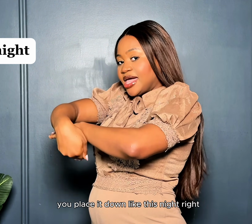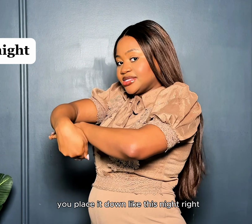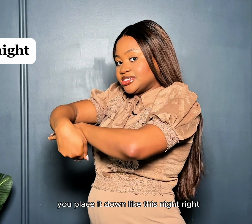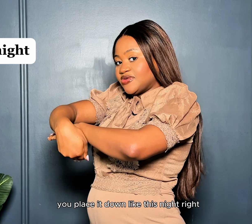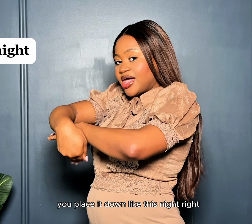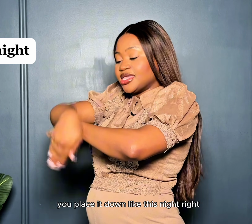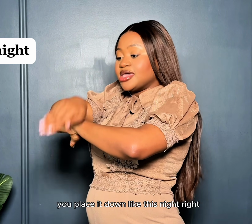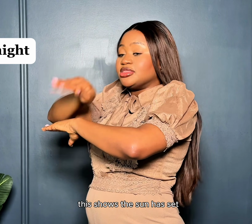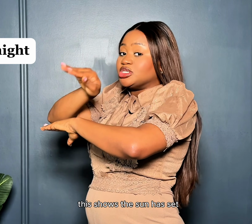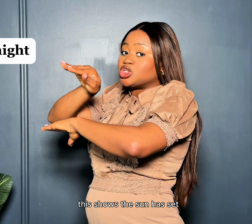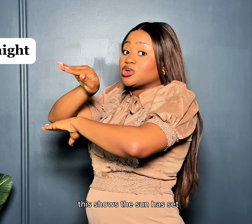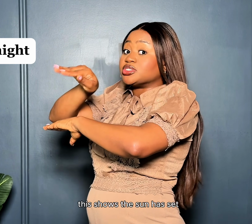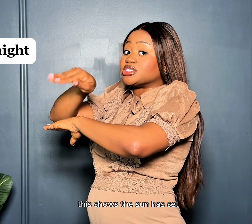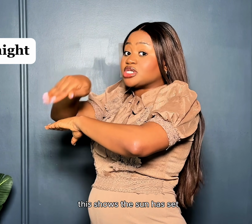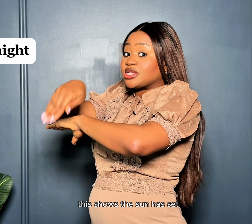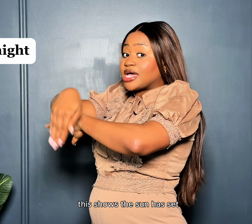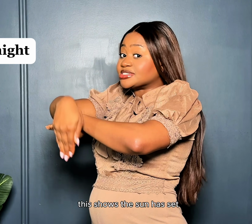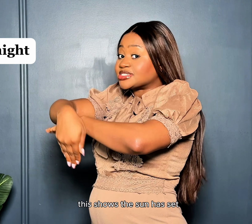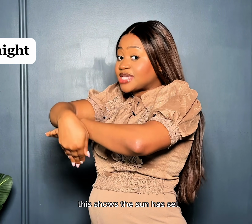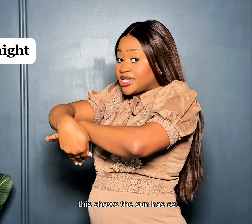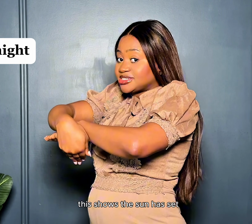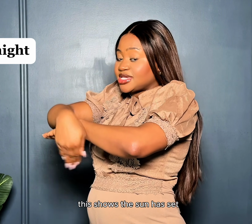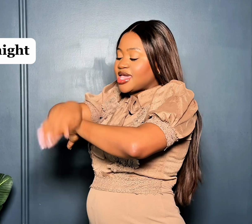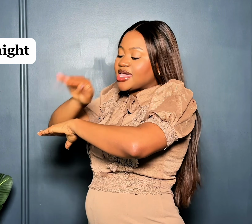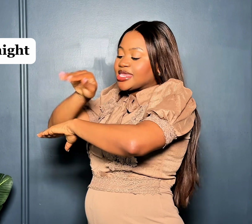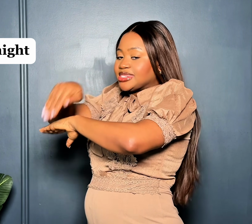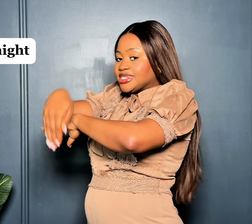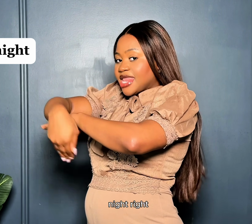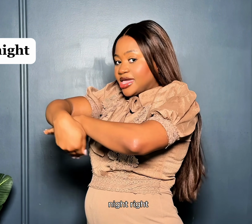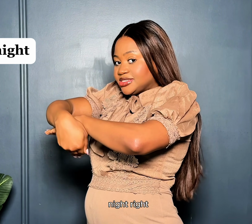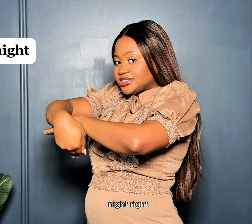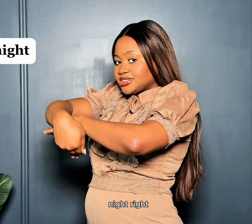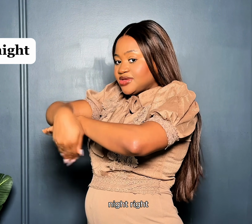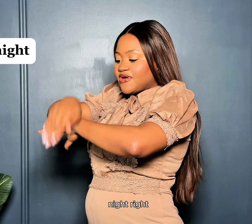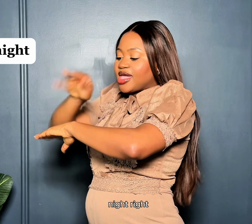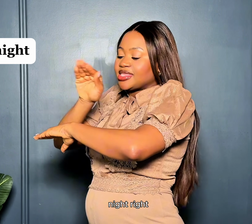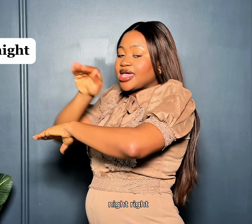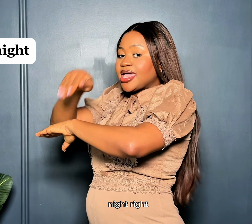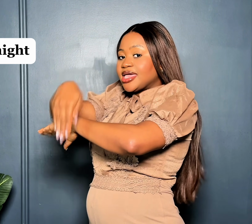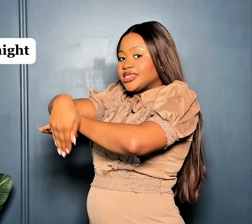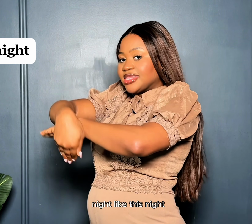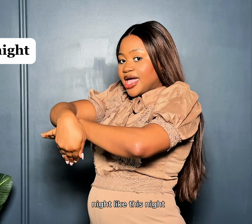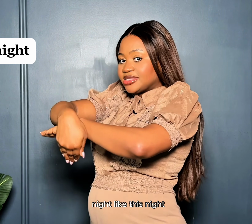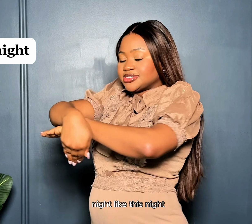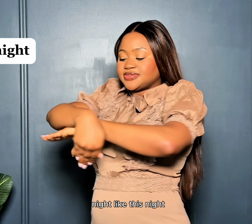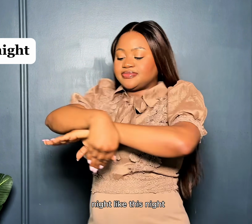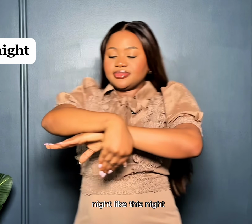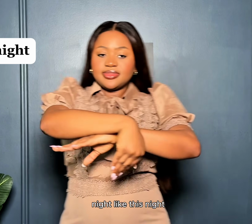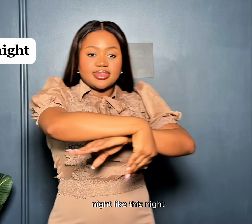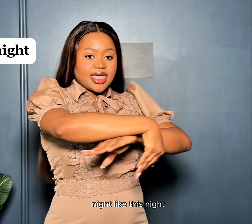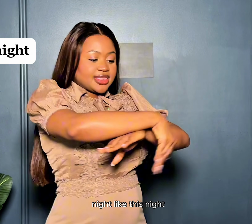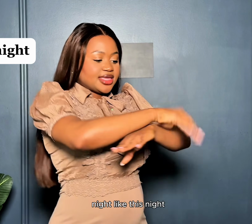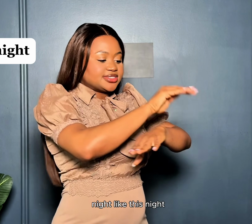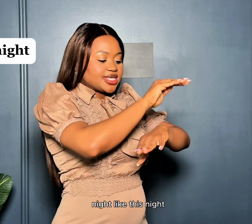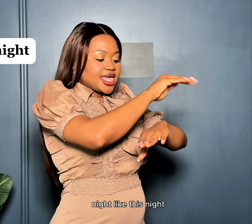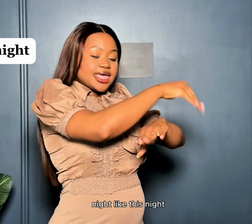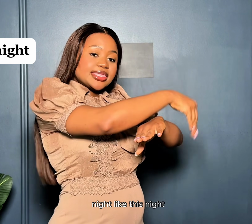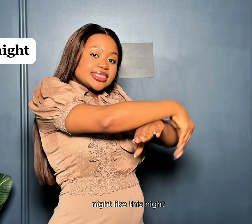Night, right? This shows the sun has set. Night, right? Night. Like this.